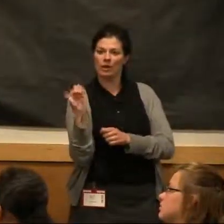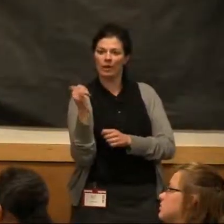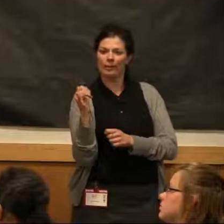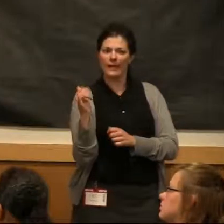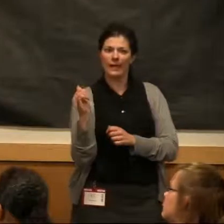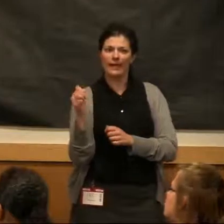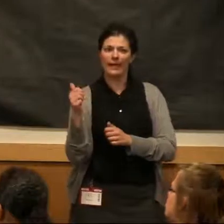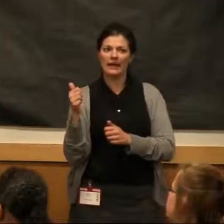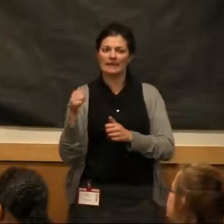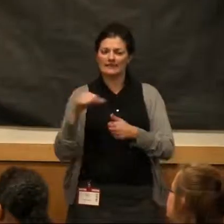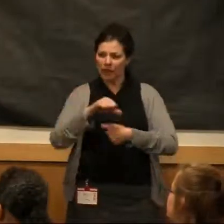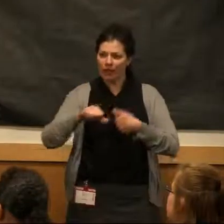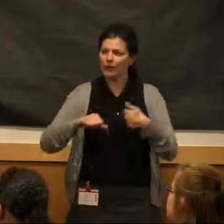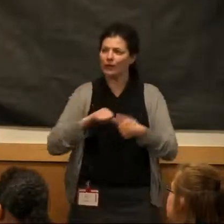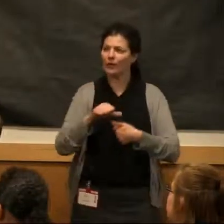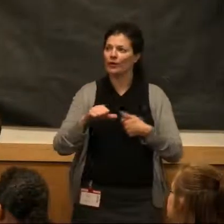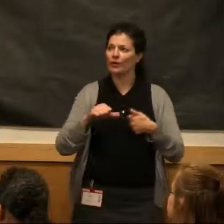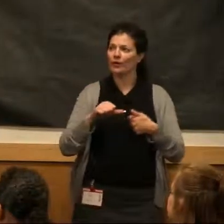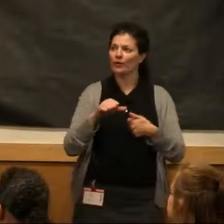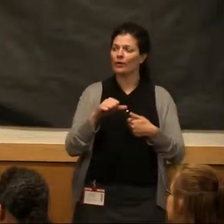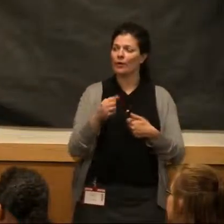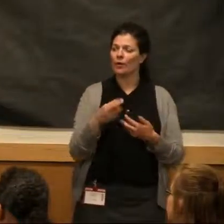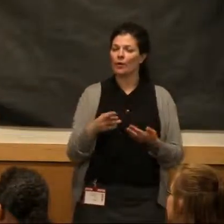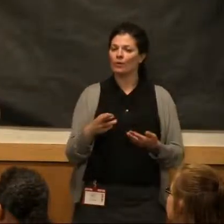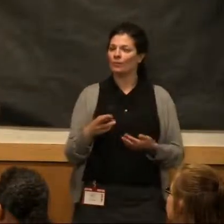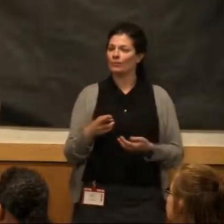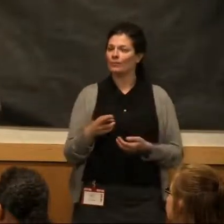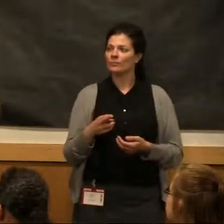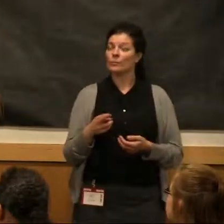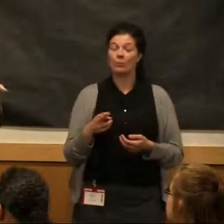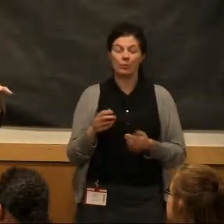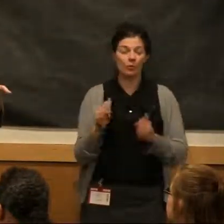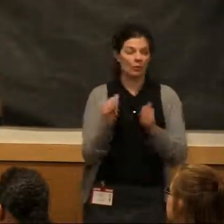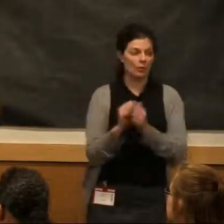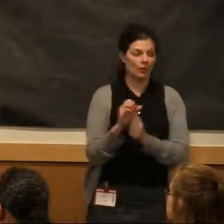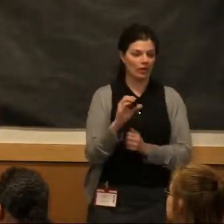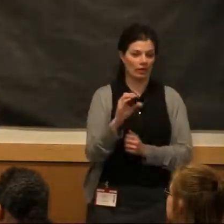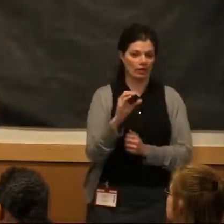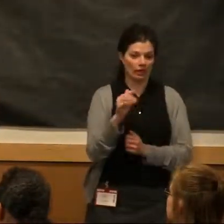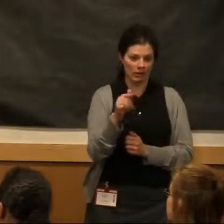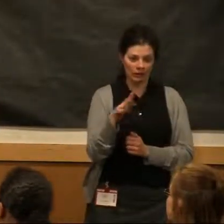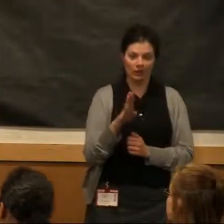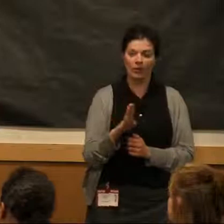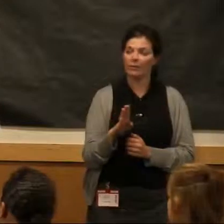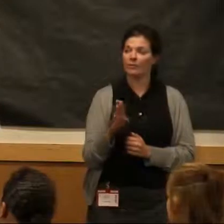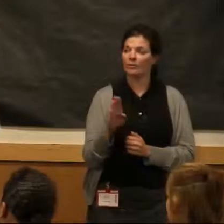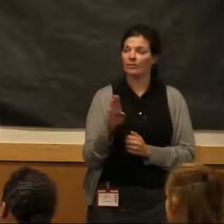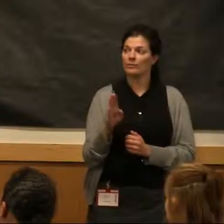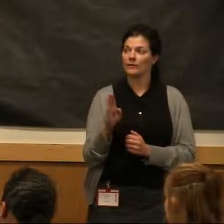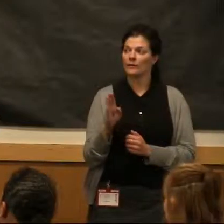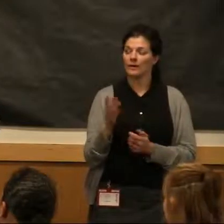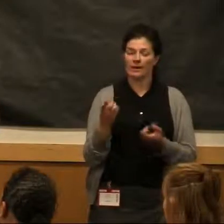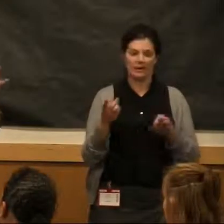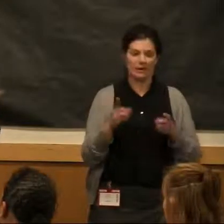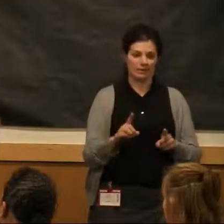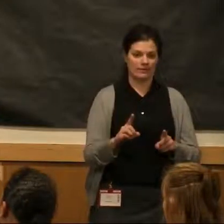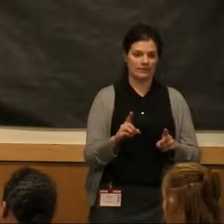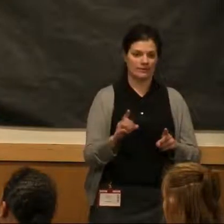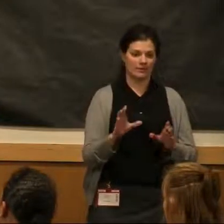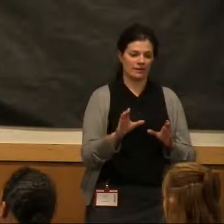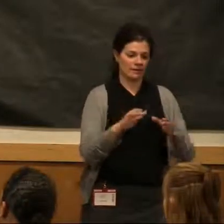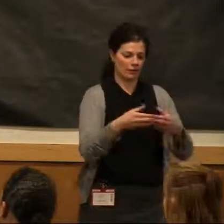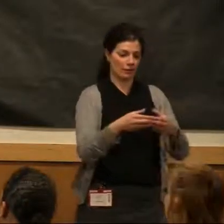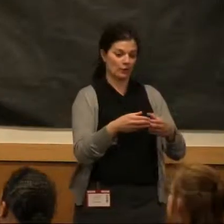other clubs? With our club baseball team, it falls into that club sports category. So we play